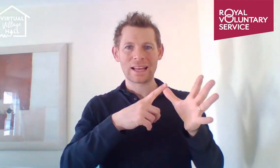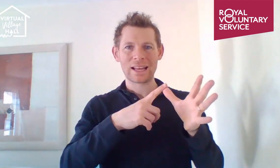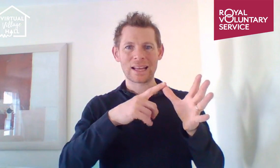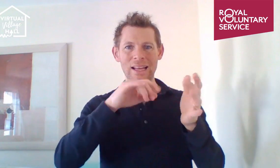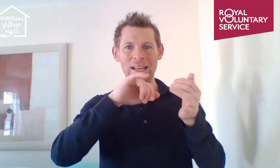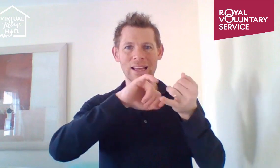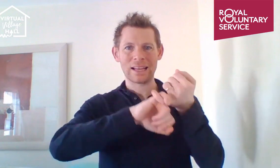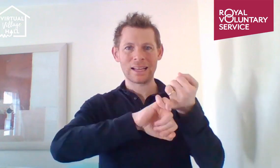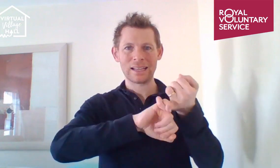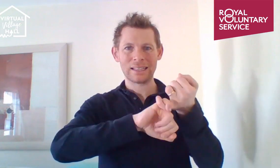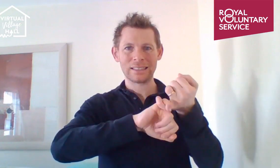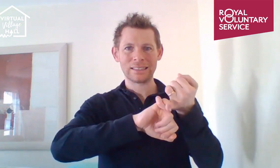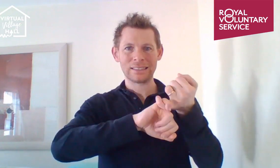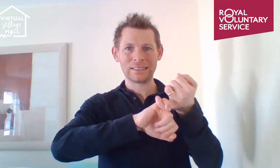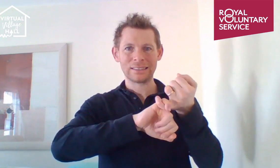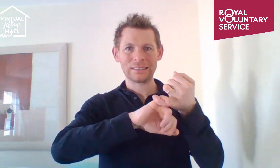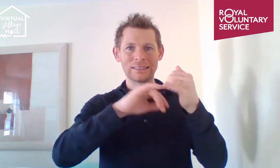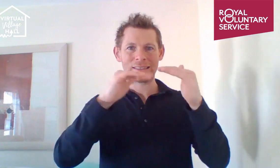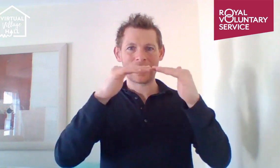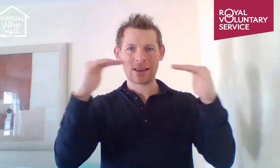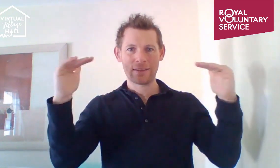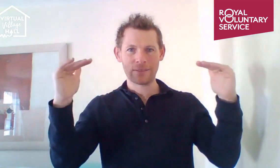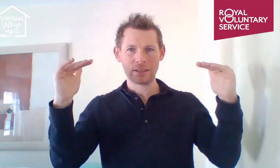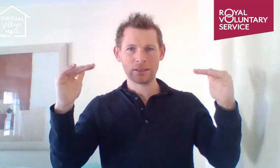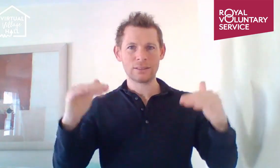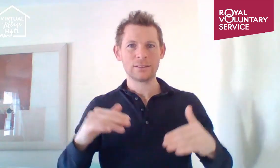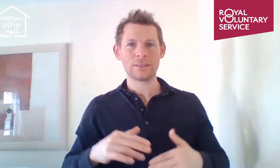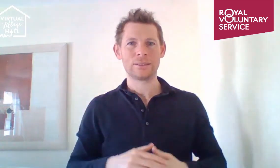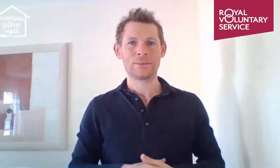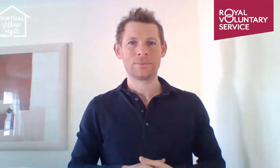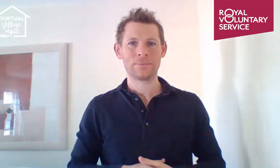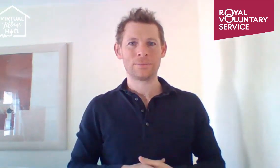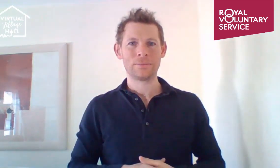Or AS level.